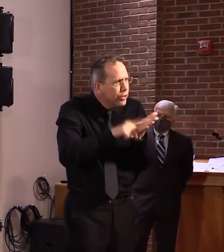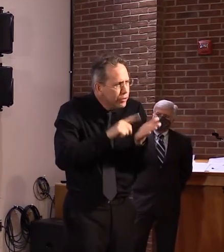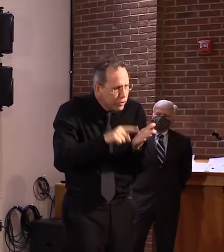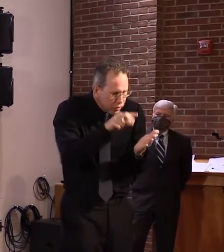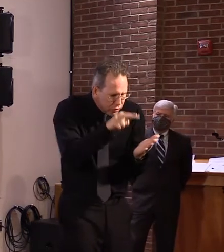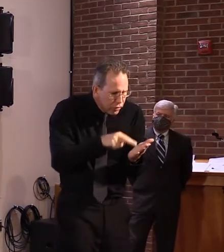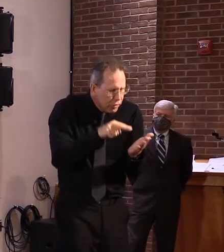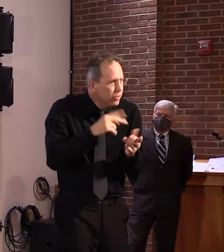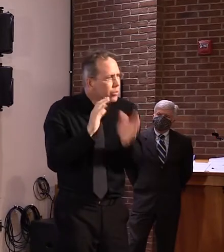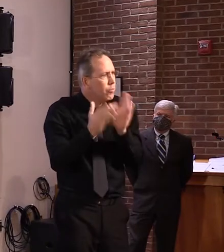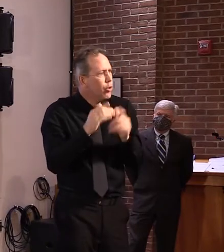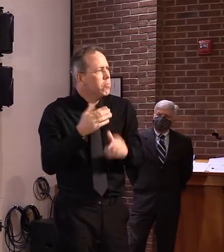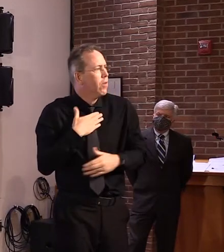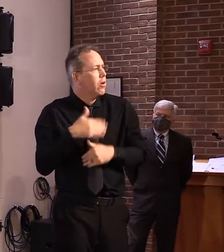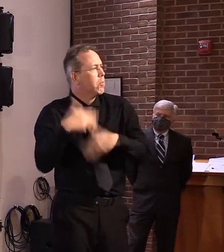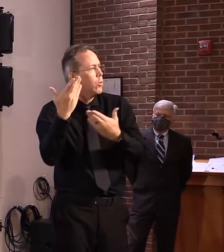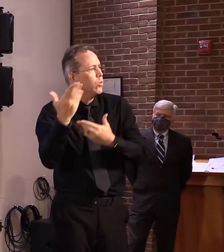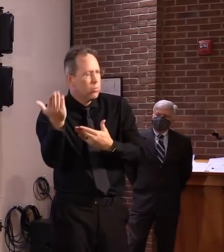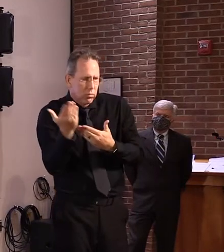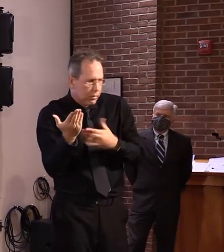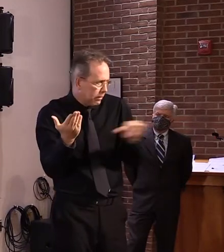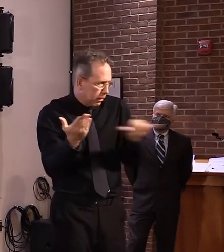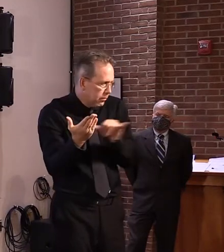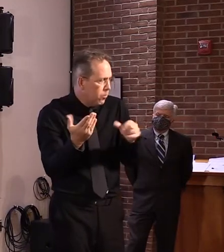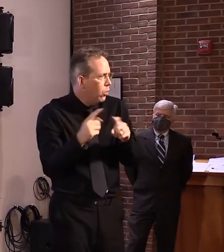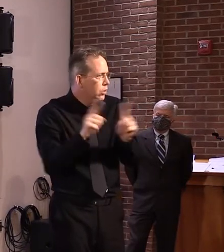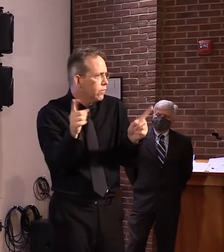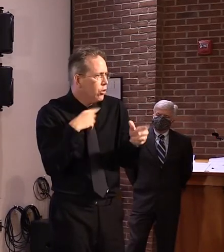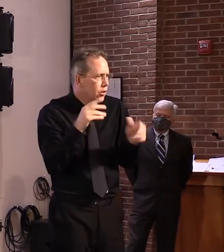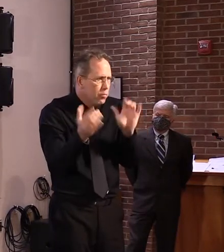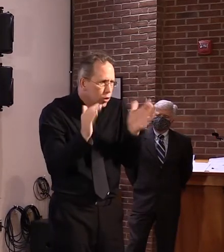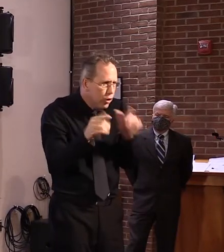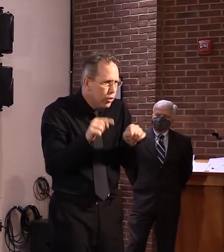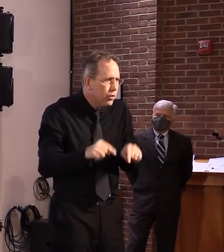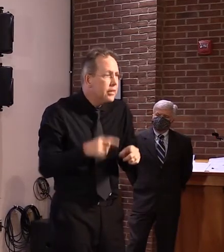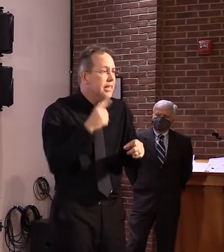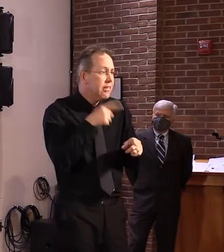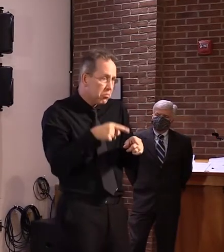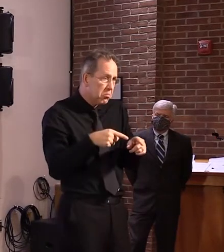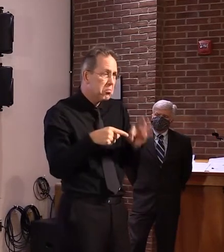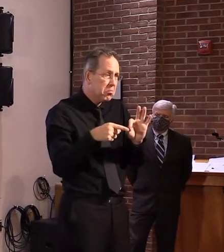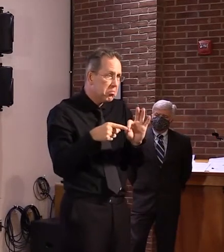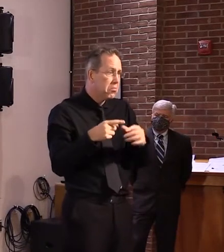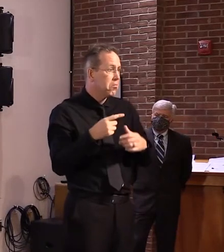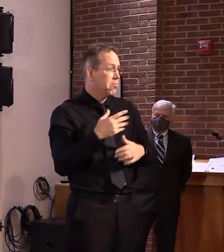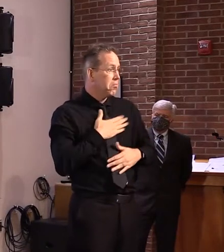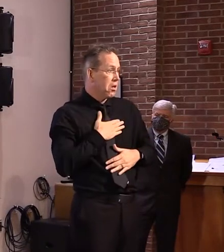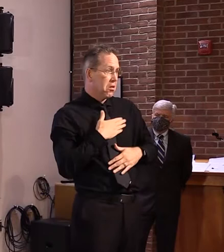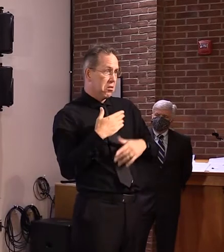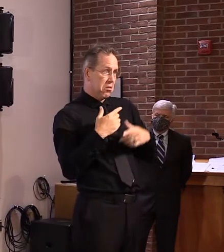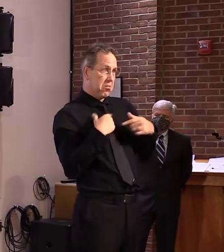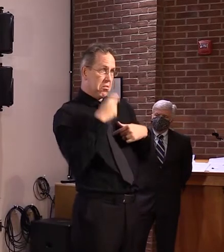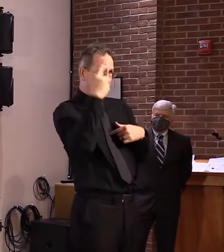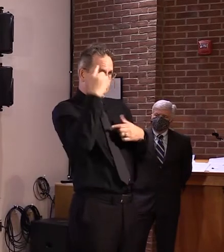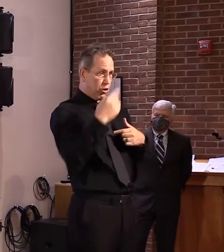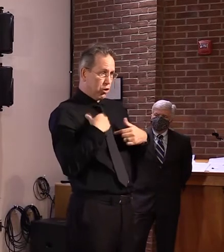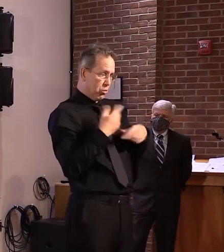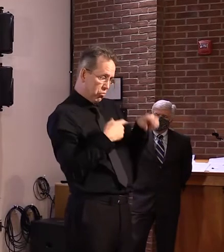correct, and then whether they have the content that I can support. So hard to say. It's going